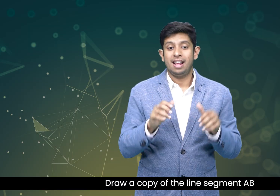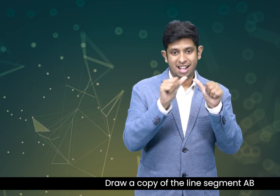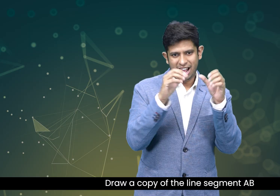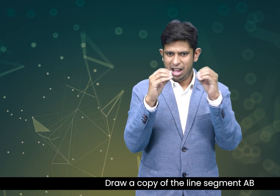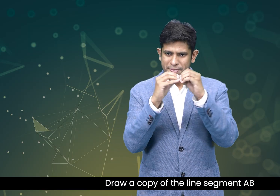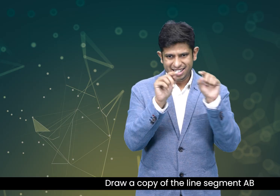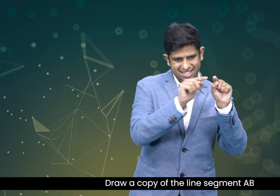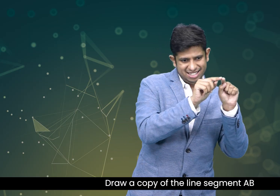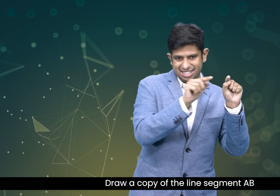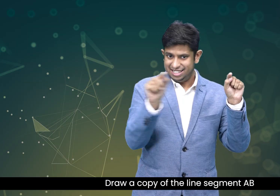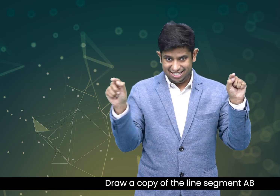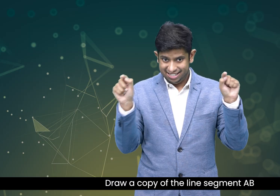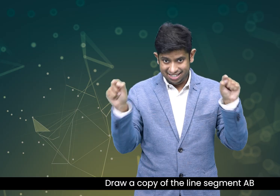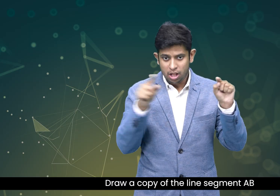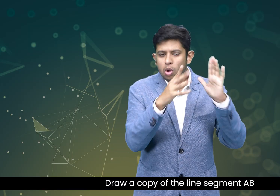Draw a copy of the line segment AB.